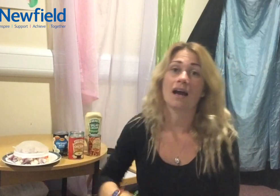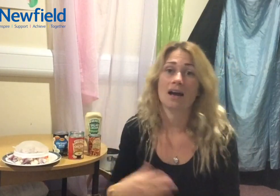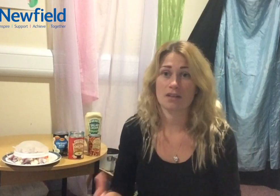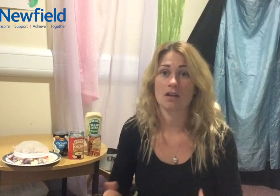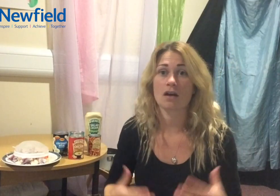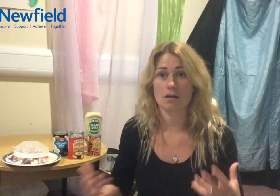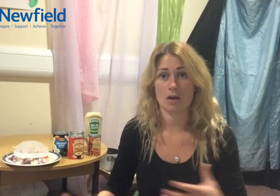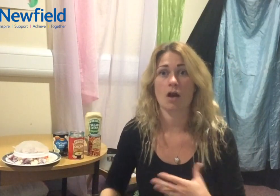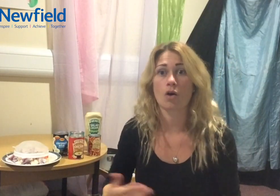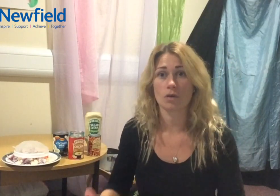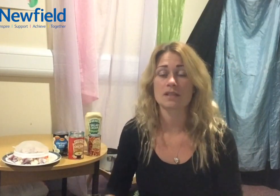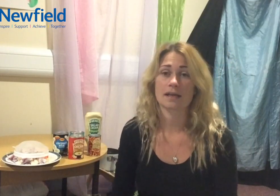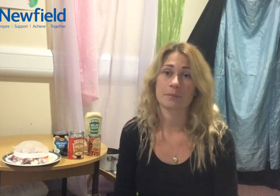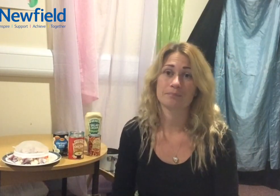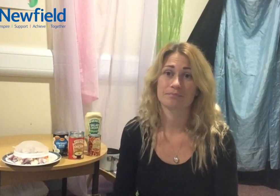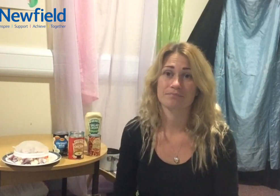have it all the time.